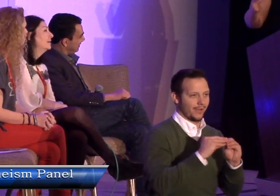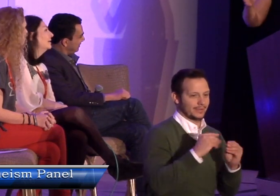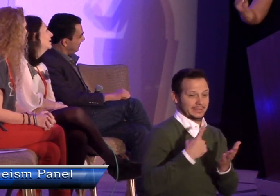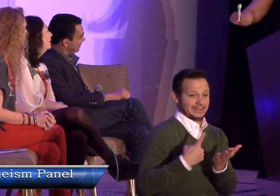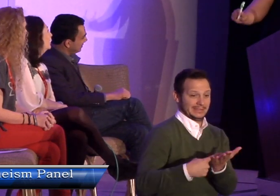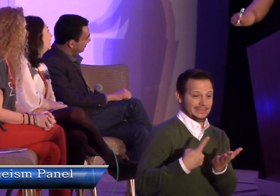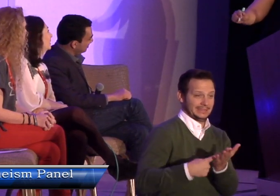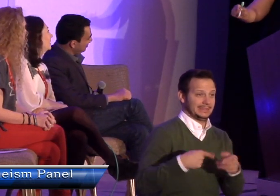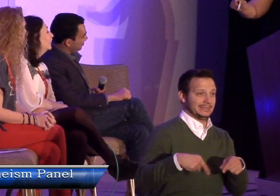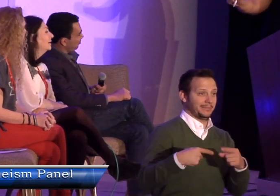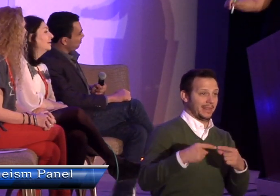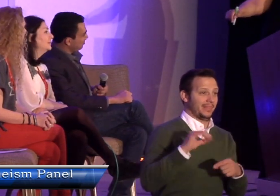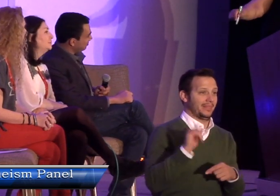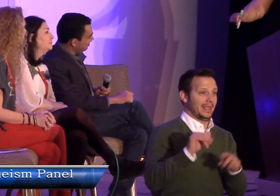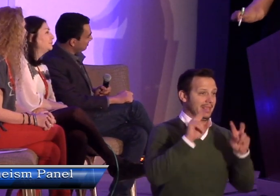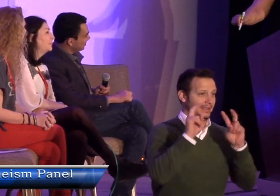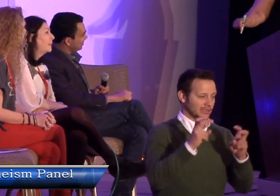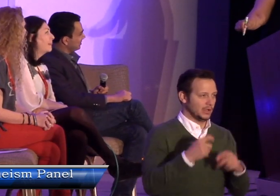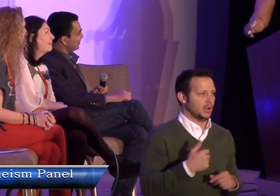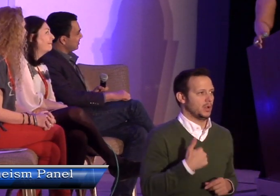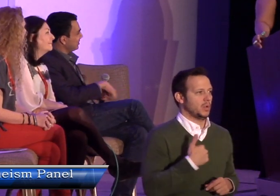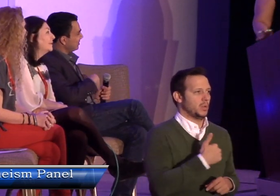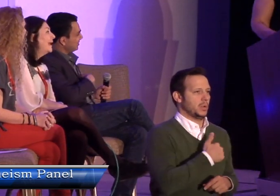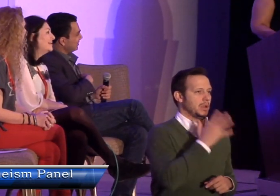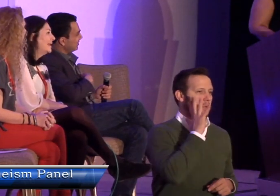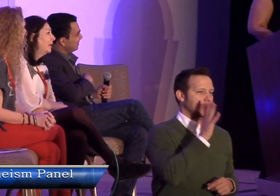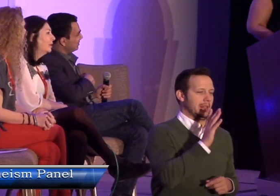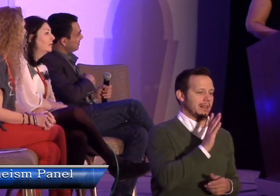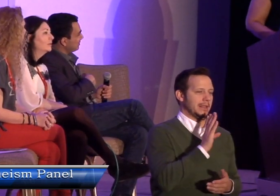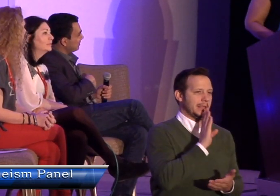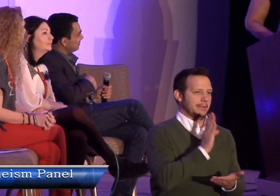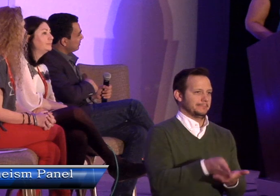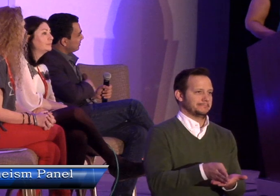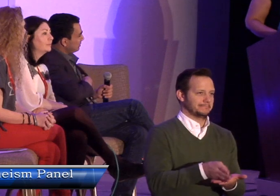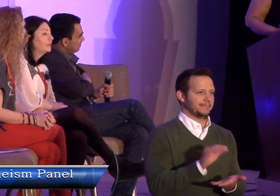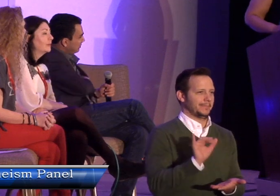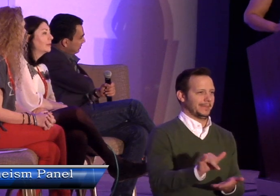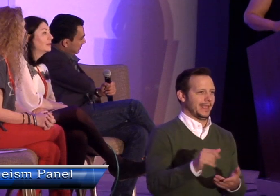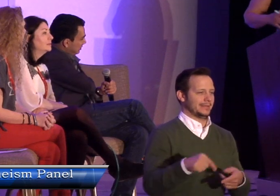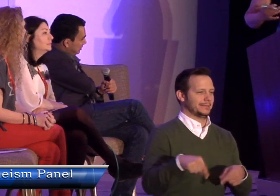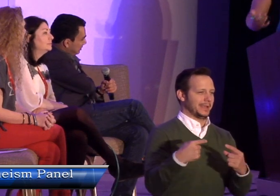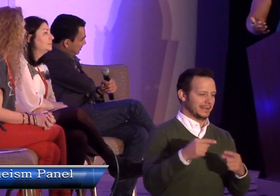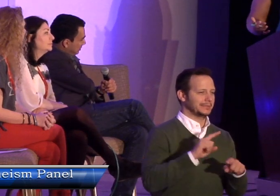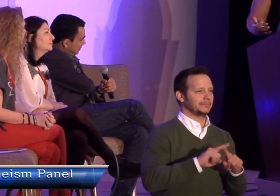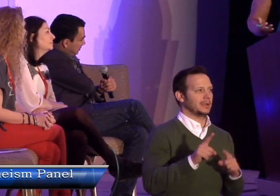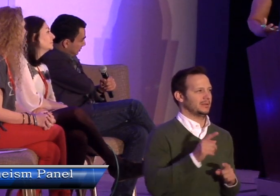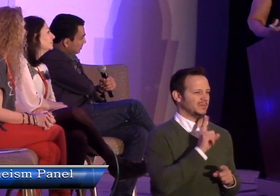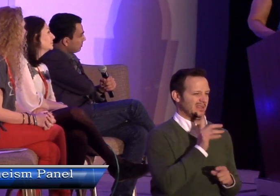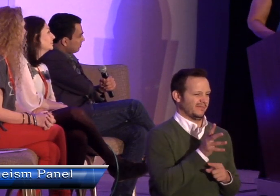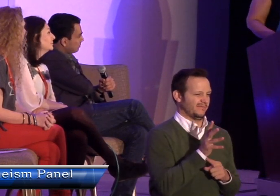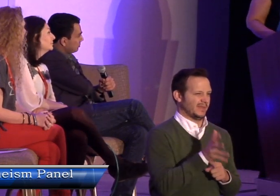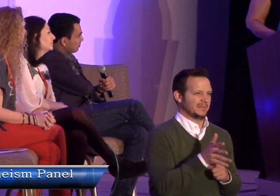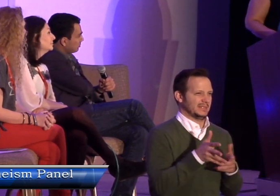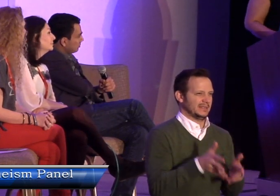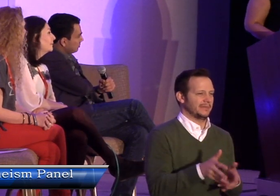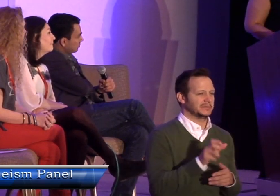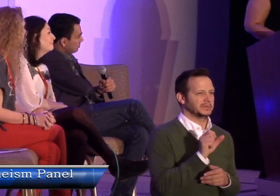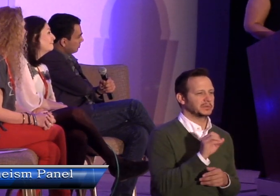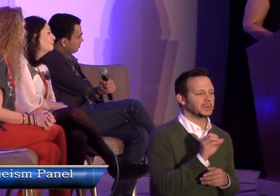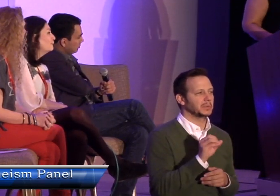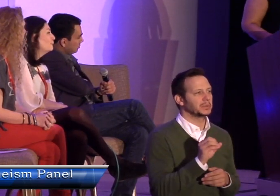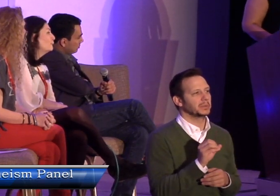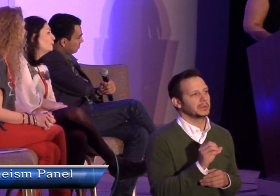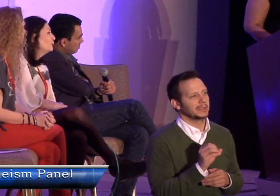we're going to put a pin in that one right now. We have about 5 minutes until the conclusion of this panel.